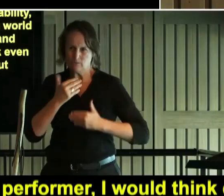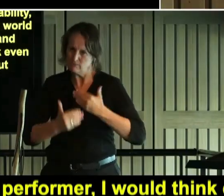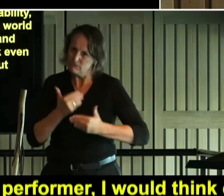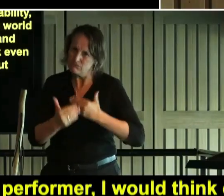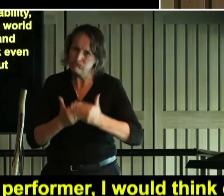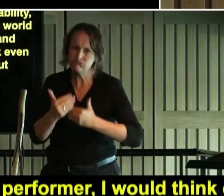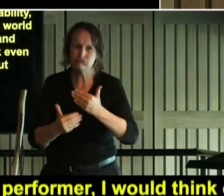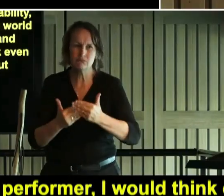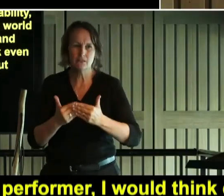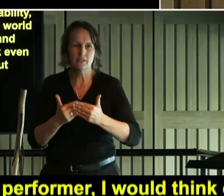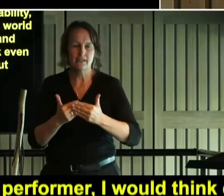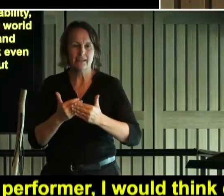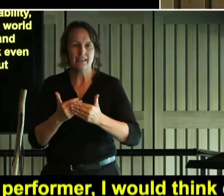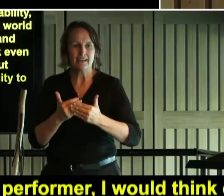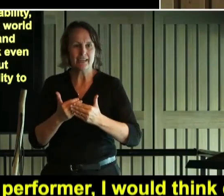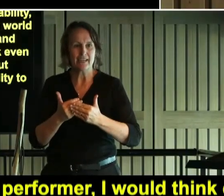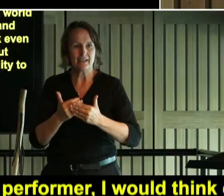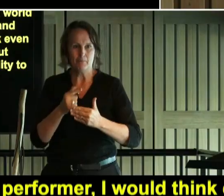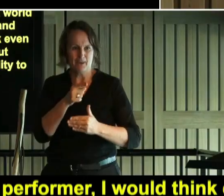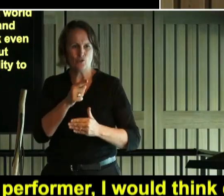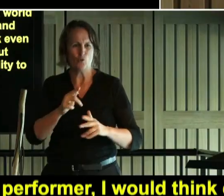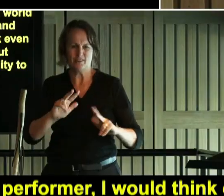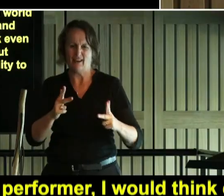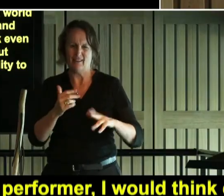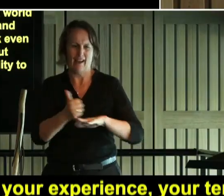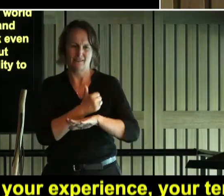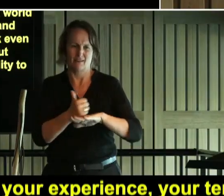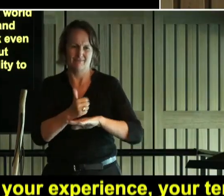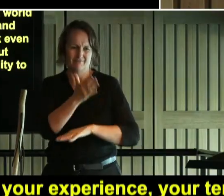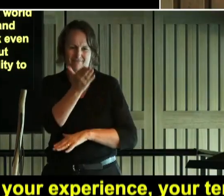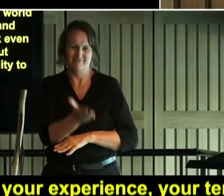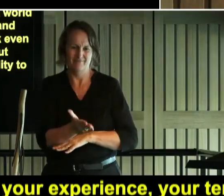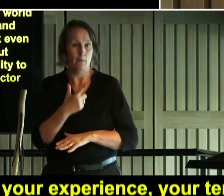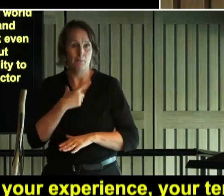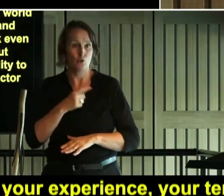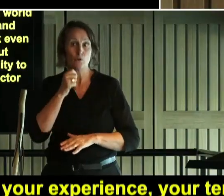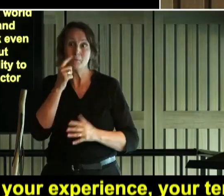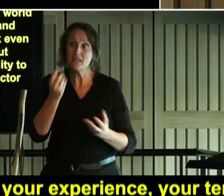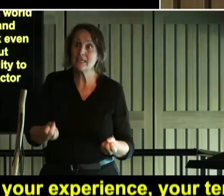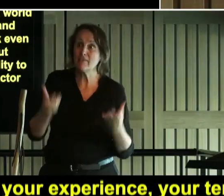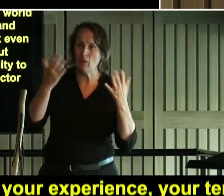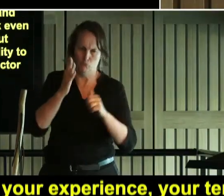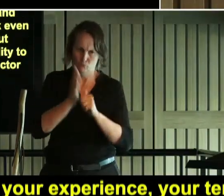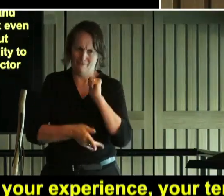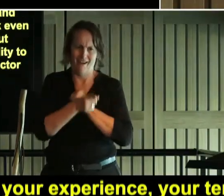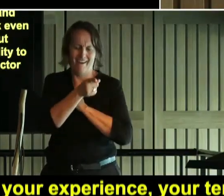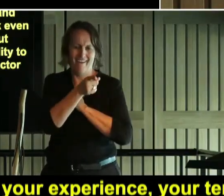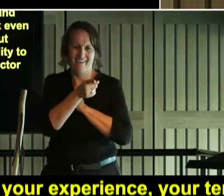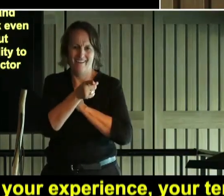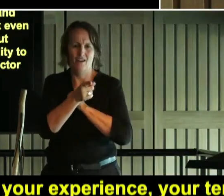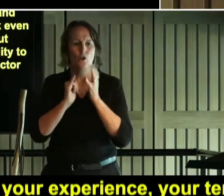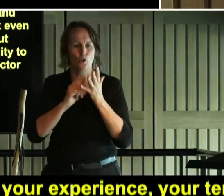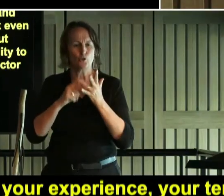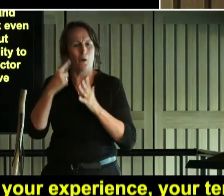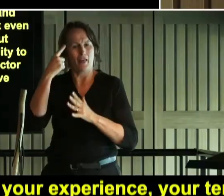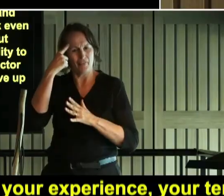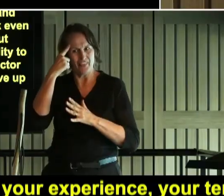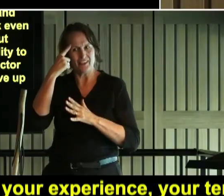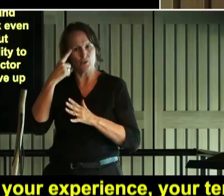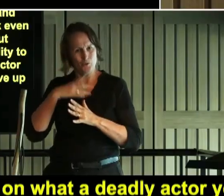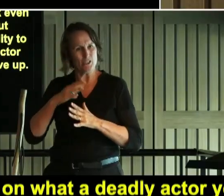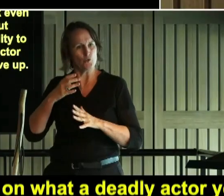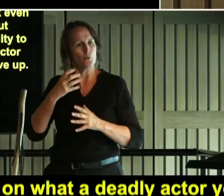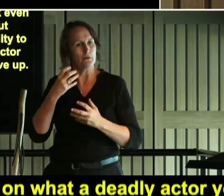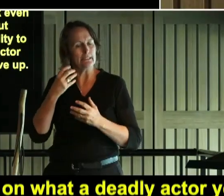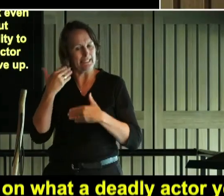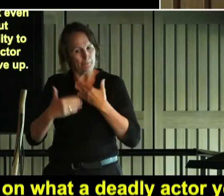keep going, that impacts on what a deadly actor you must be, because you're not going to give up. So, so I think it's just keep hanging